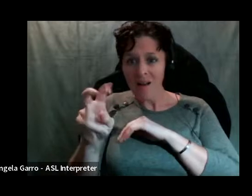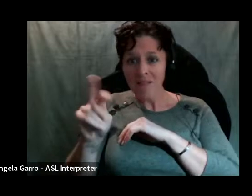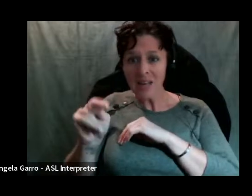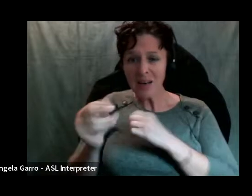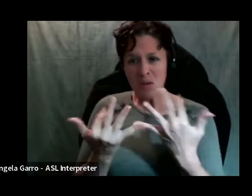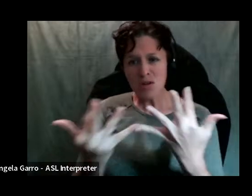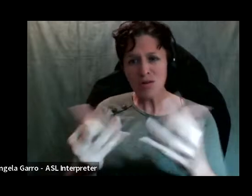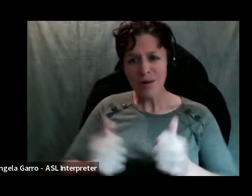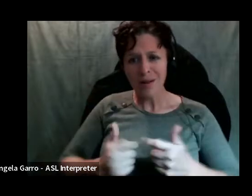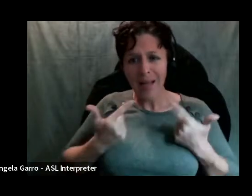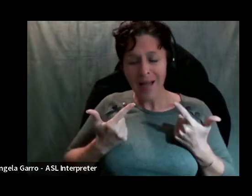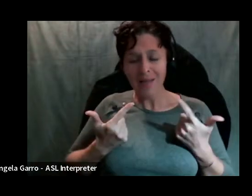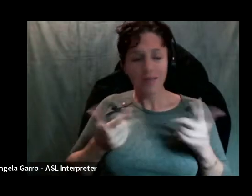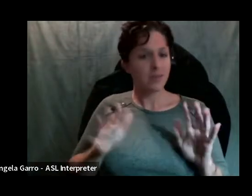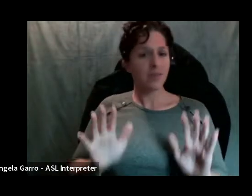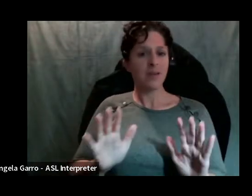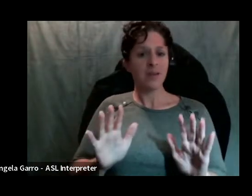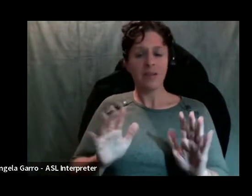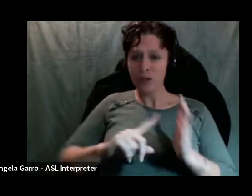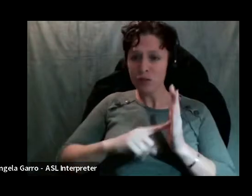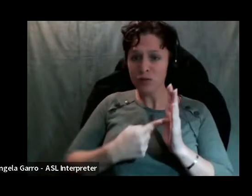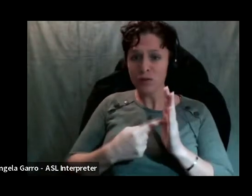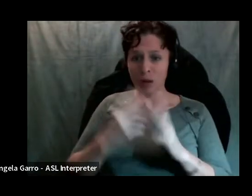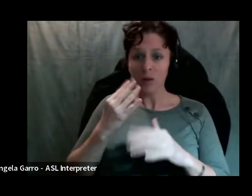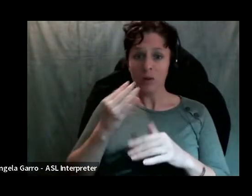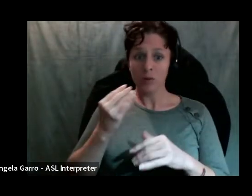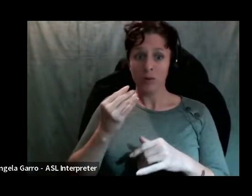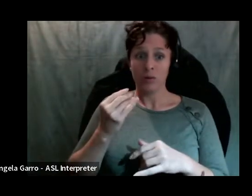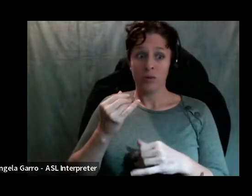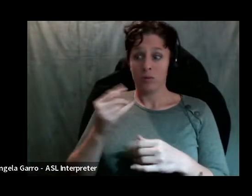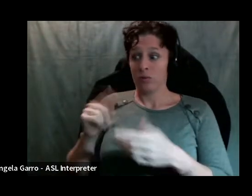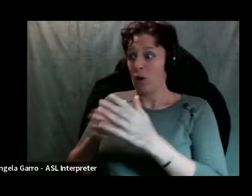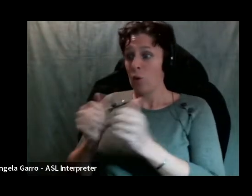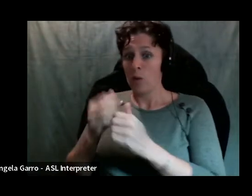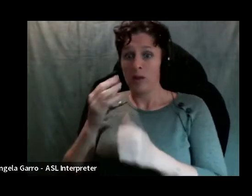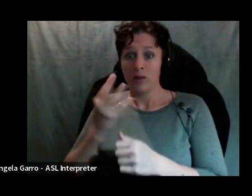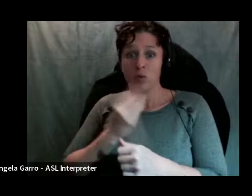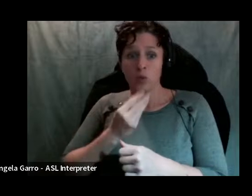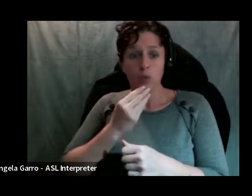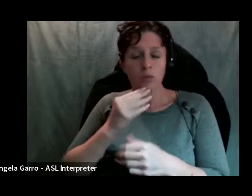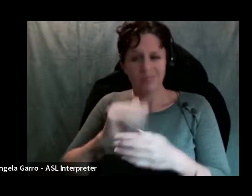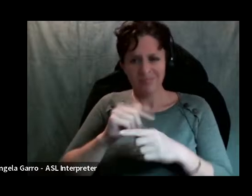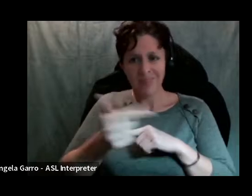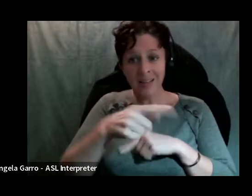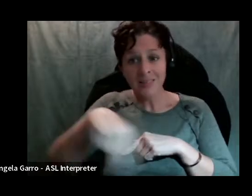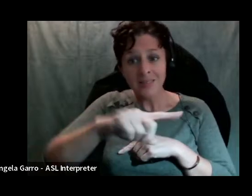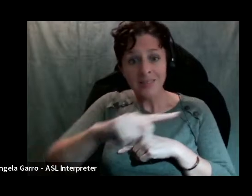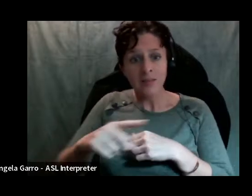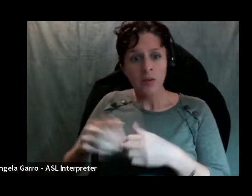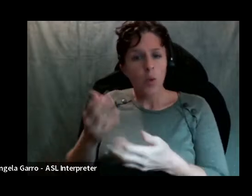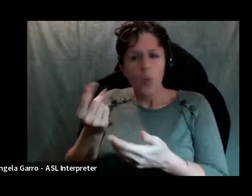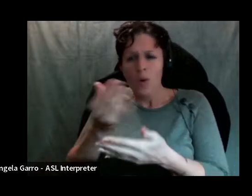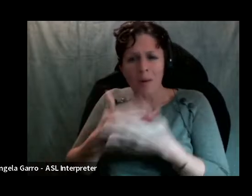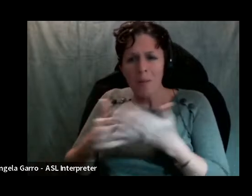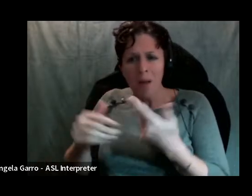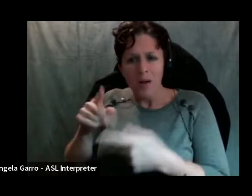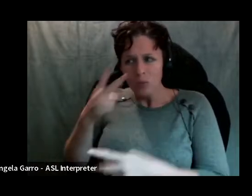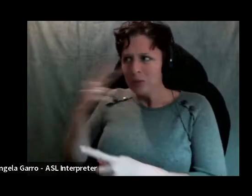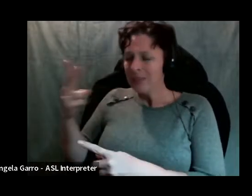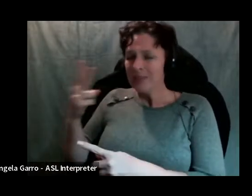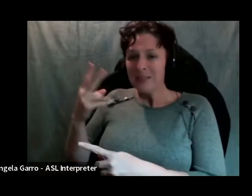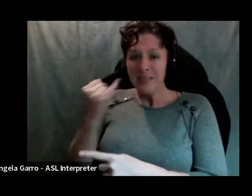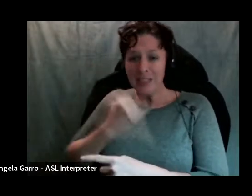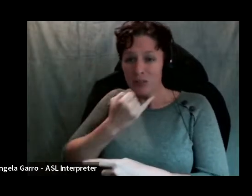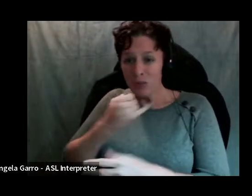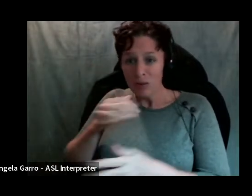They start with the Jews, but they're coming after you next. What part of death to America, death to Israel don't you understand?